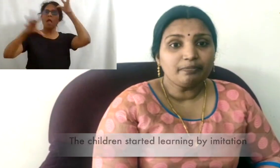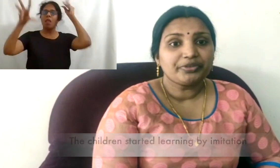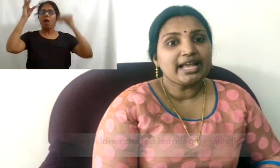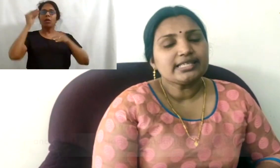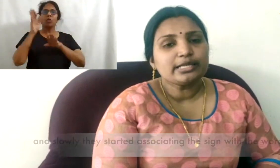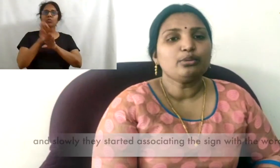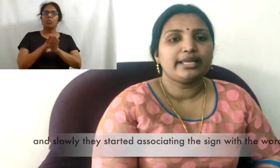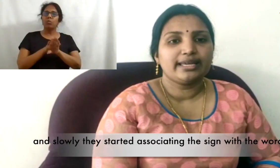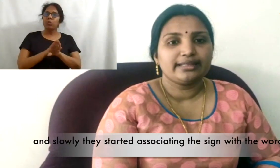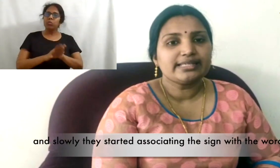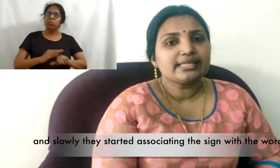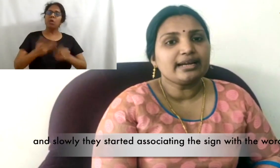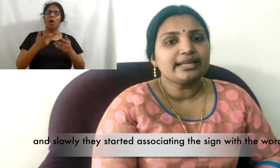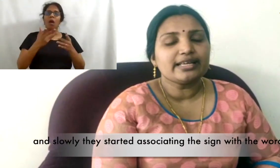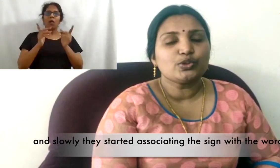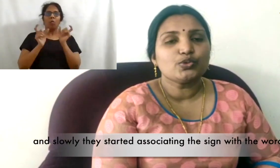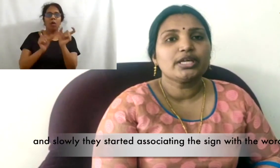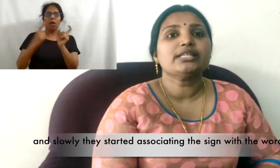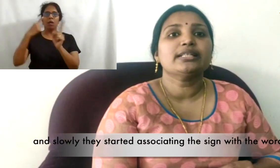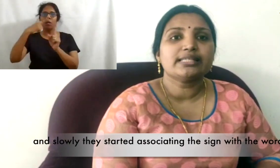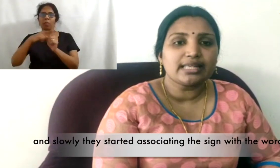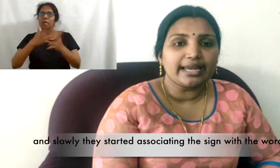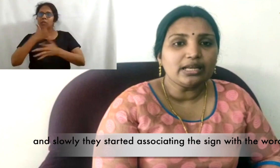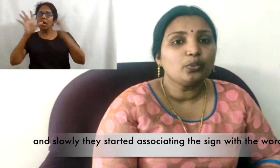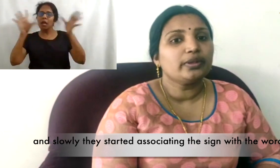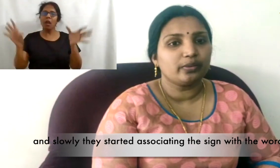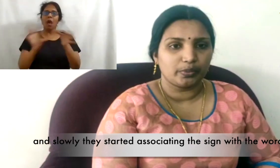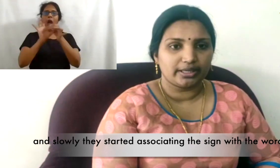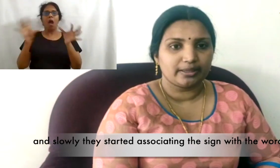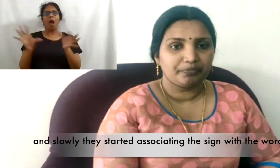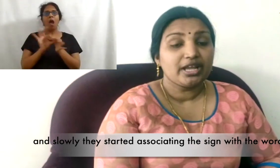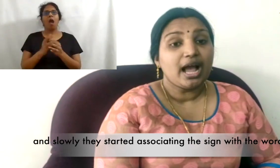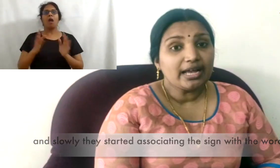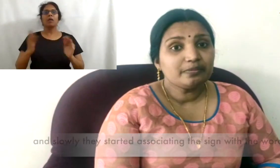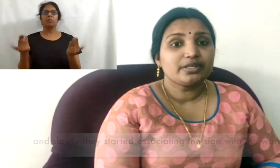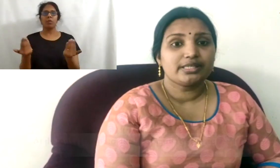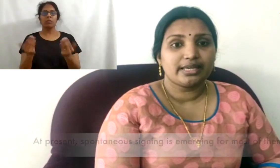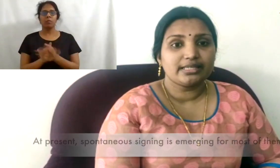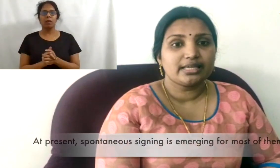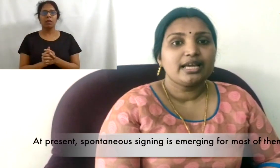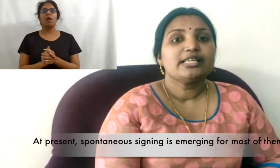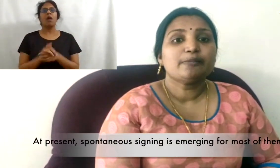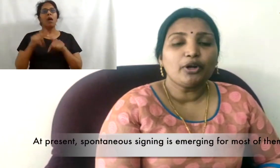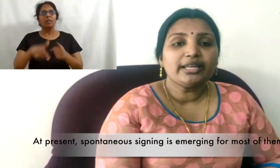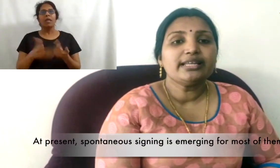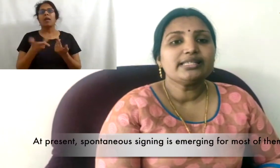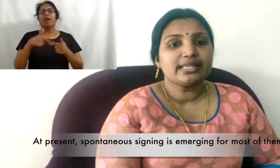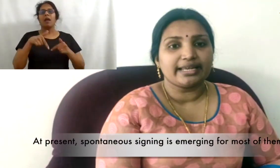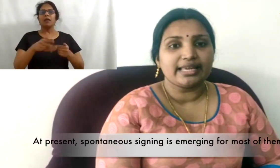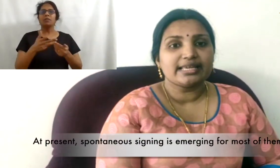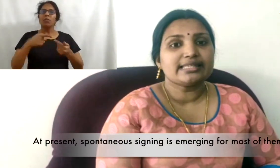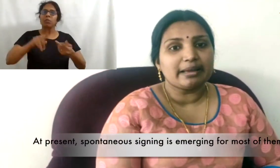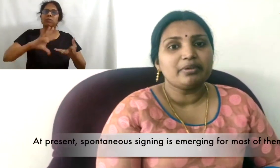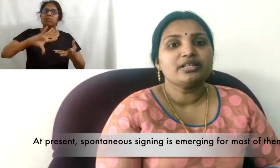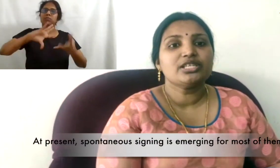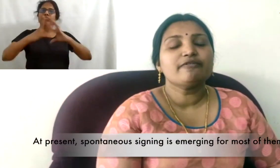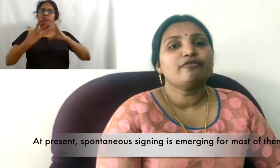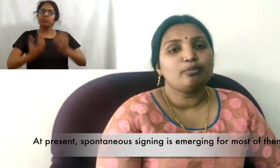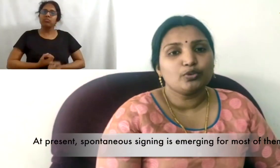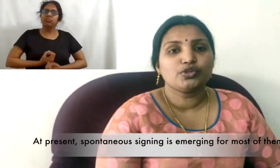and slowly they started associating the sign with the word. At present, spontaneous signing is emerging for most of